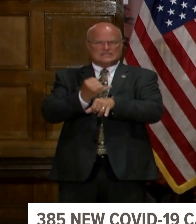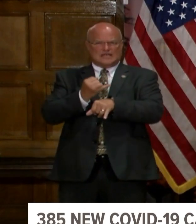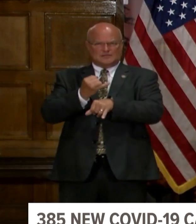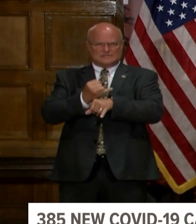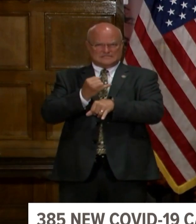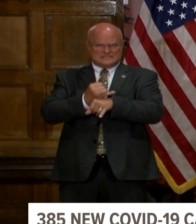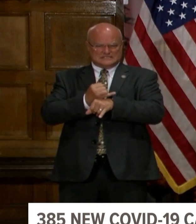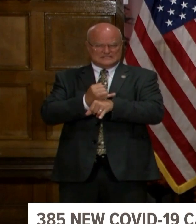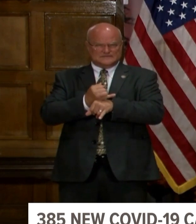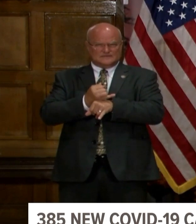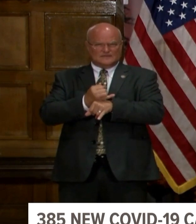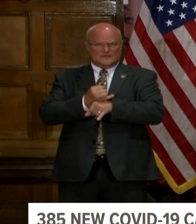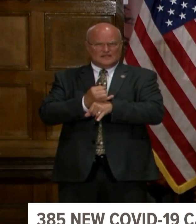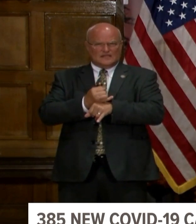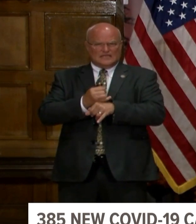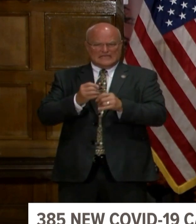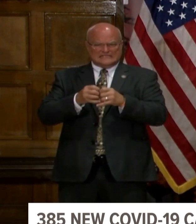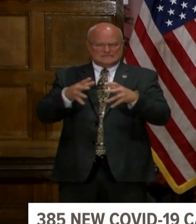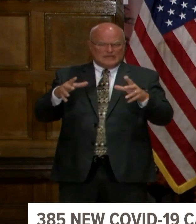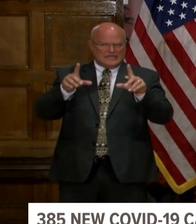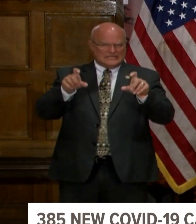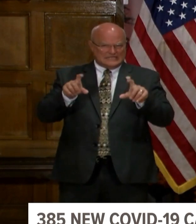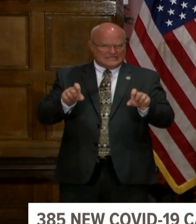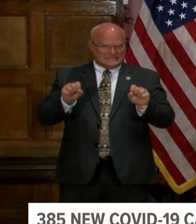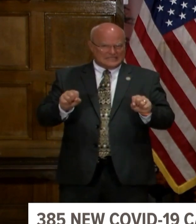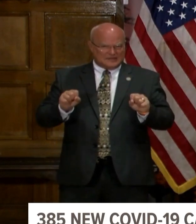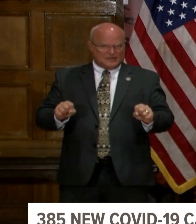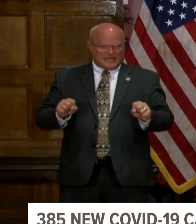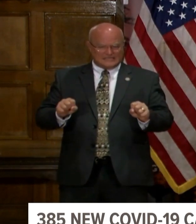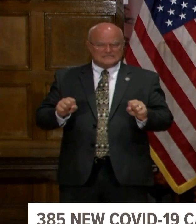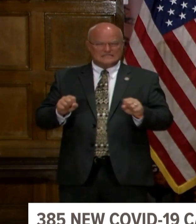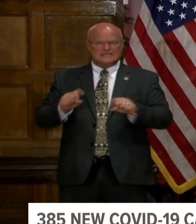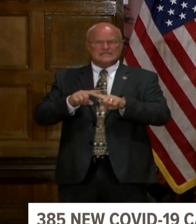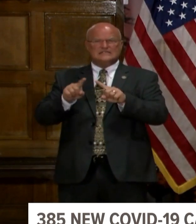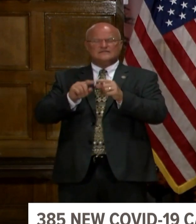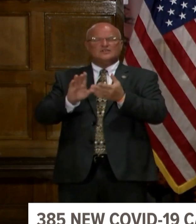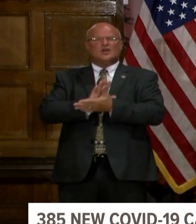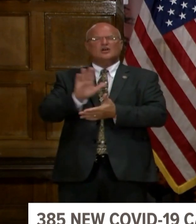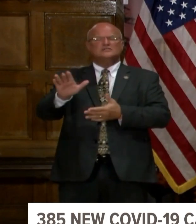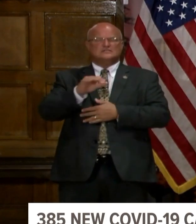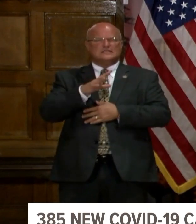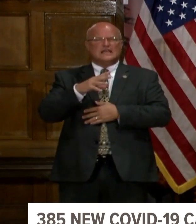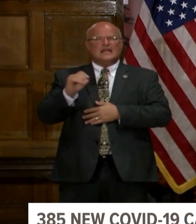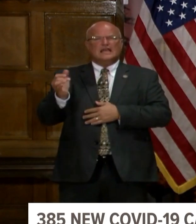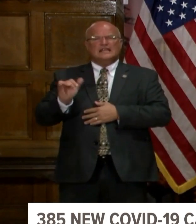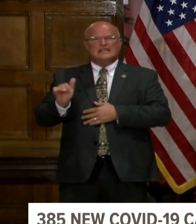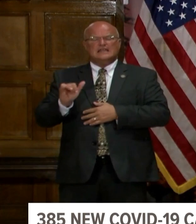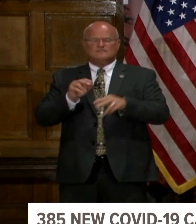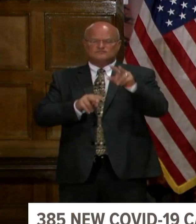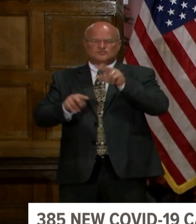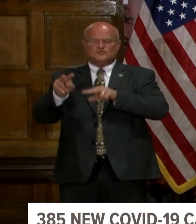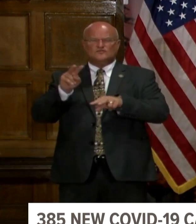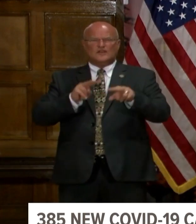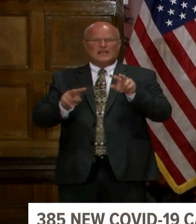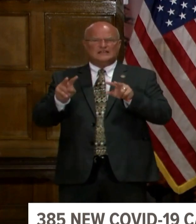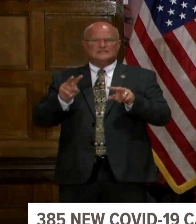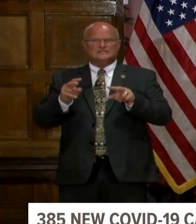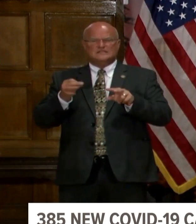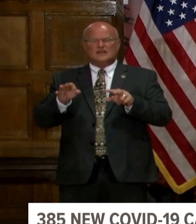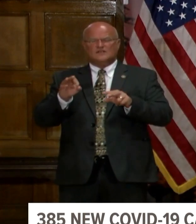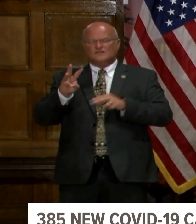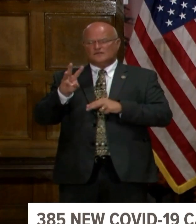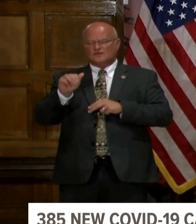campuses, expanding testing capacity at campuses, and I think even surveillance of